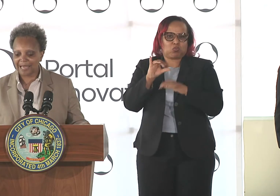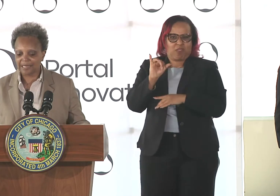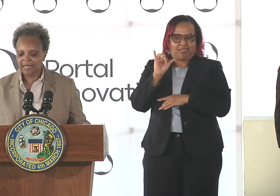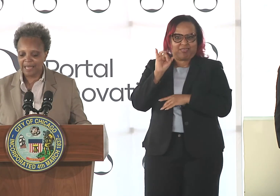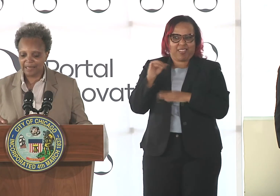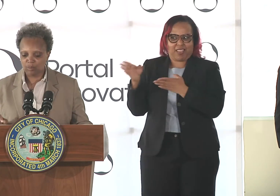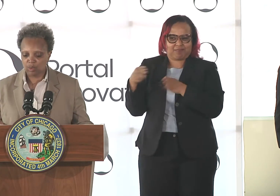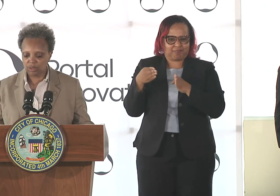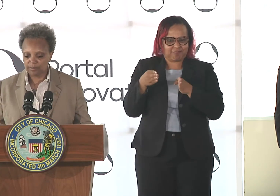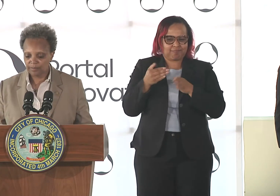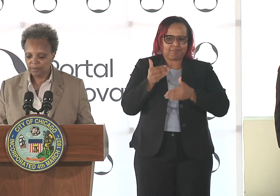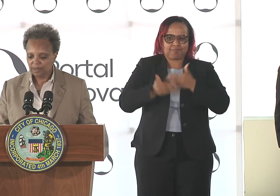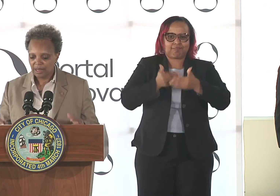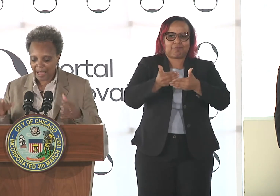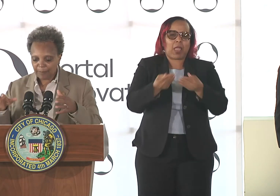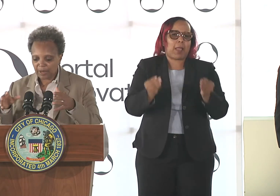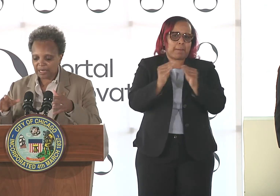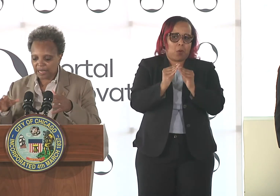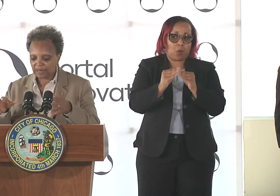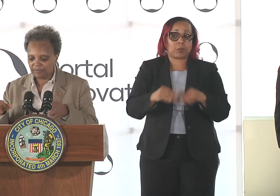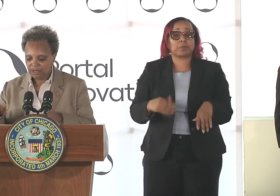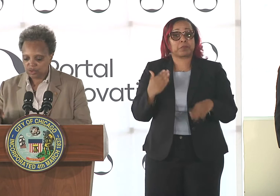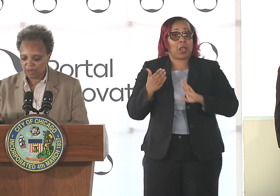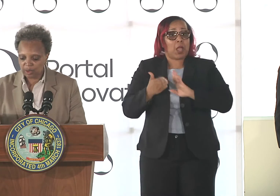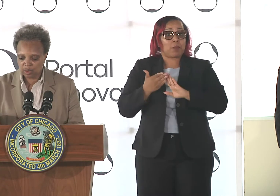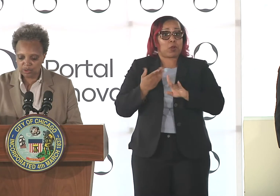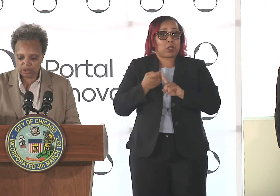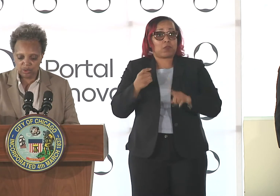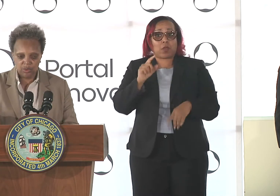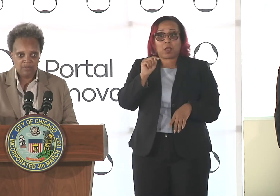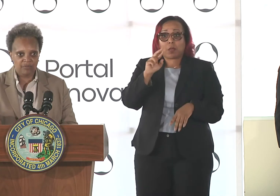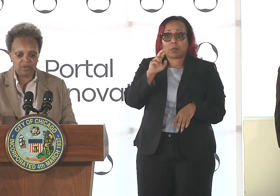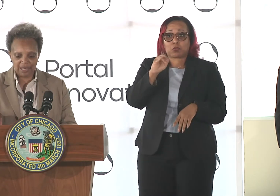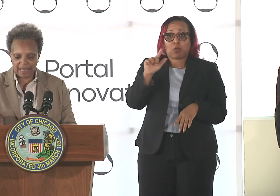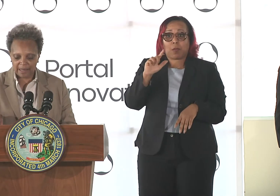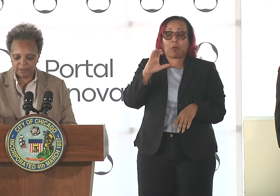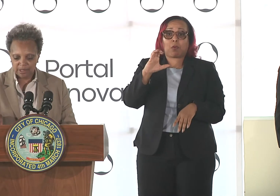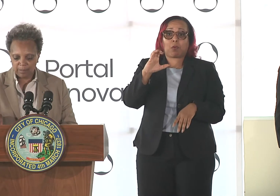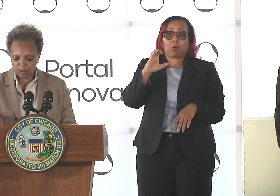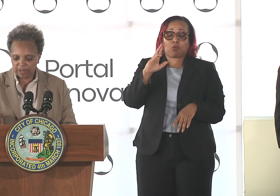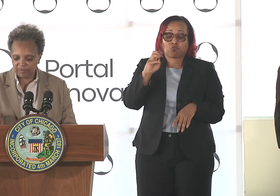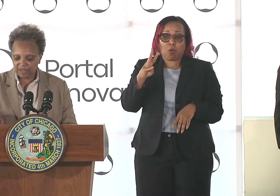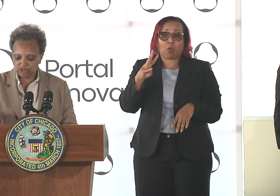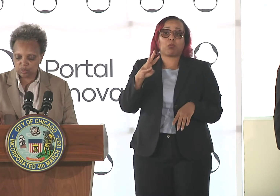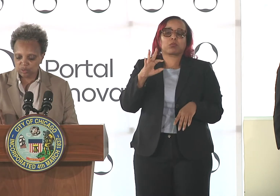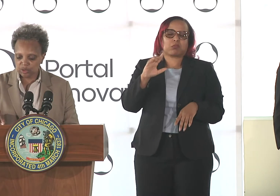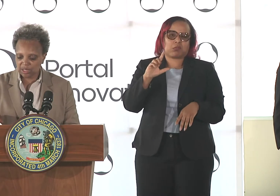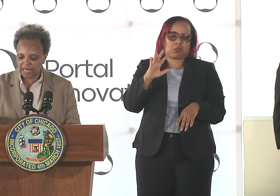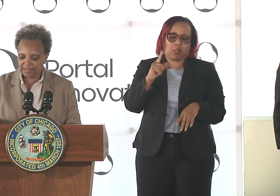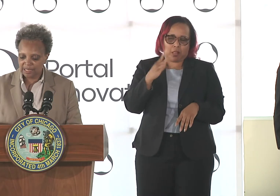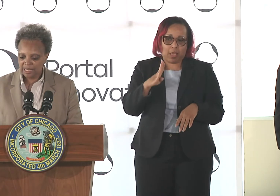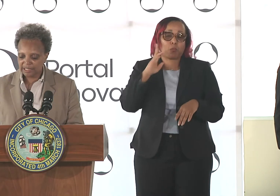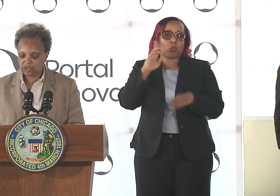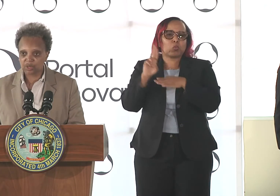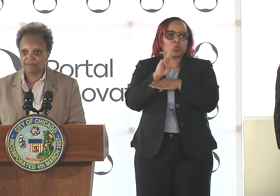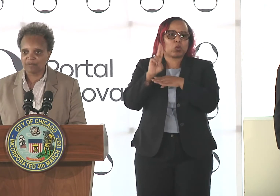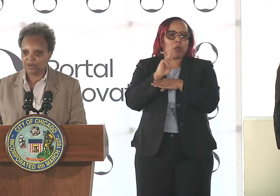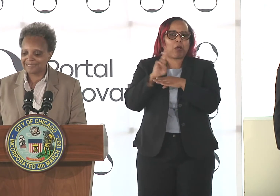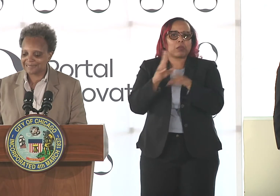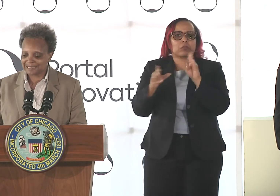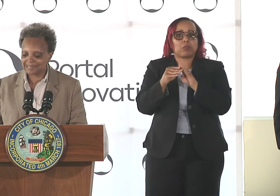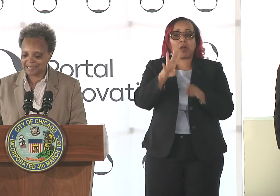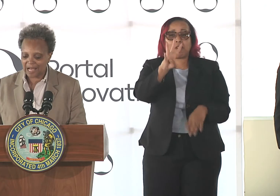just that and more. Operating out of Trammell Crow's new Fulton Labs, Portal Innovations will utilize a total